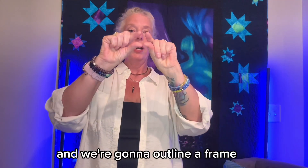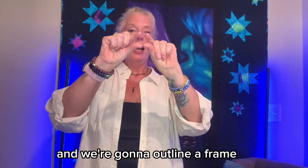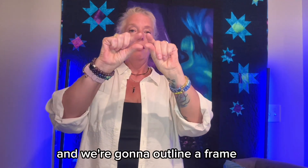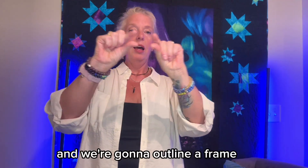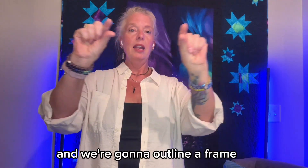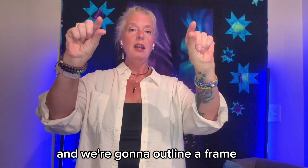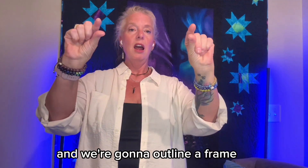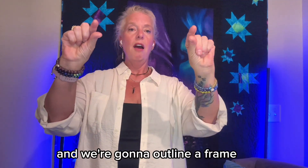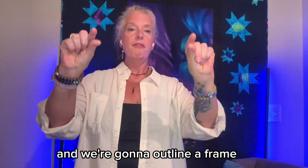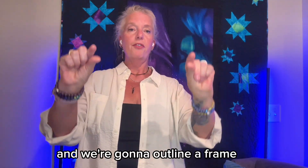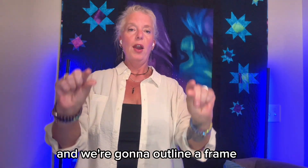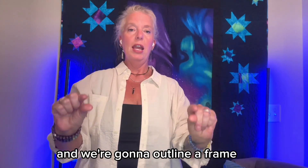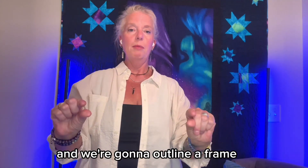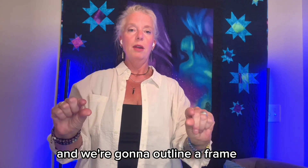to outline a frame,